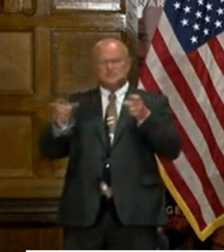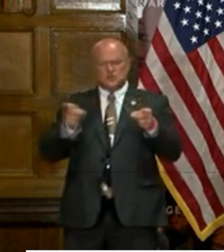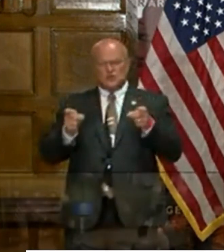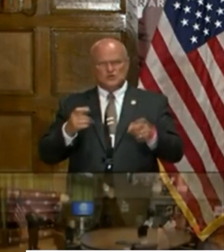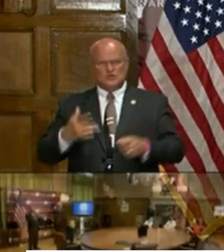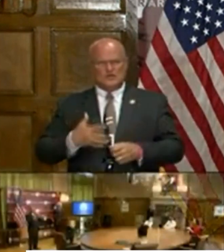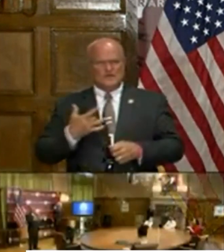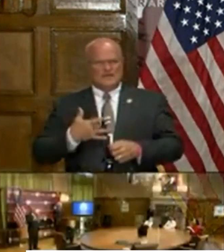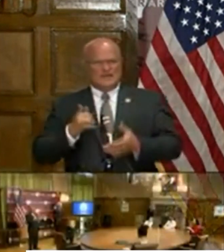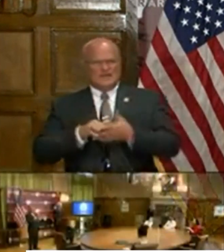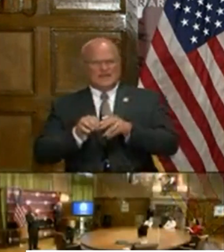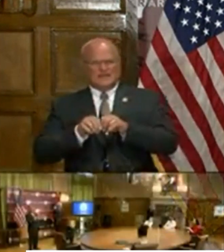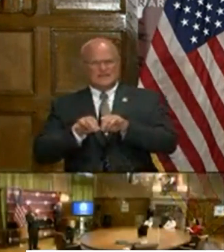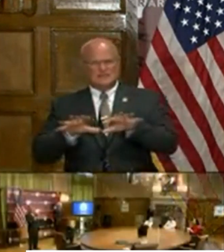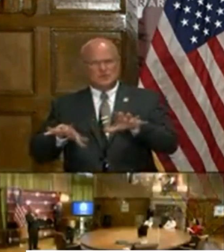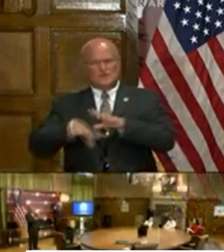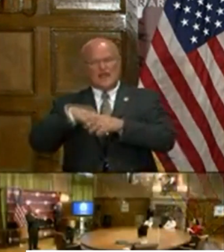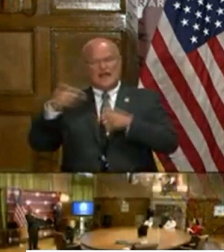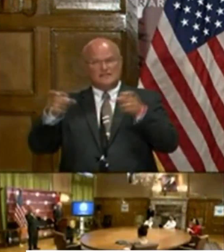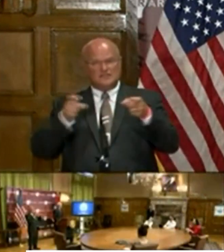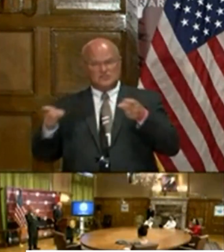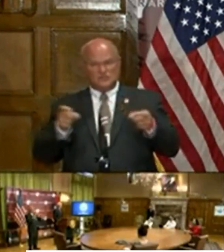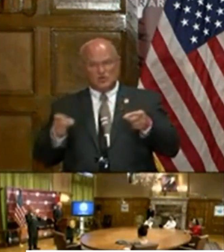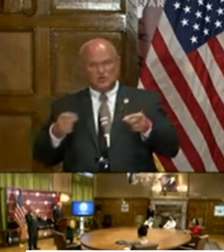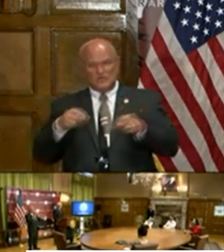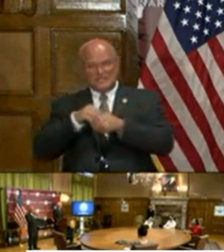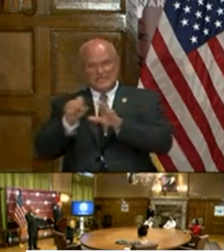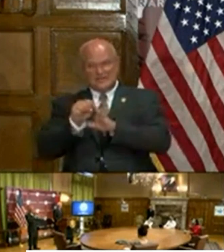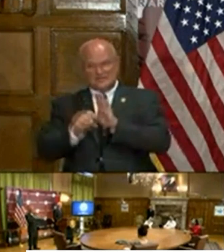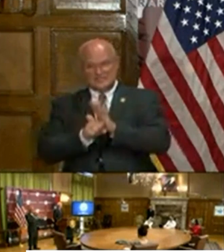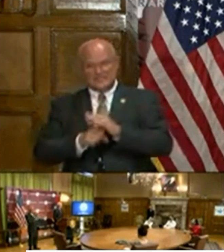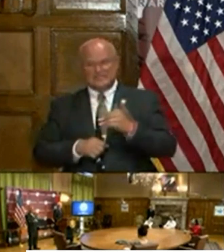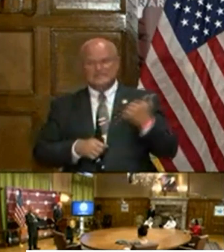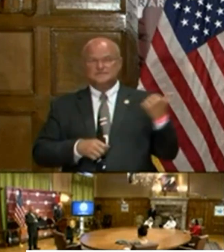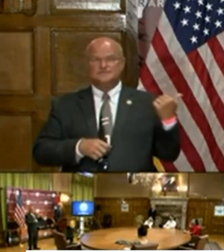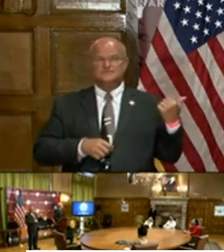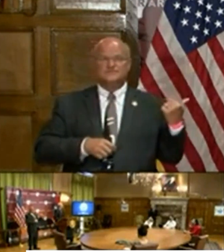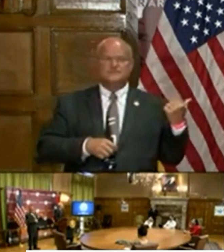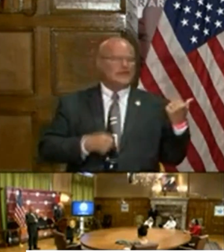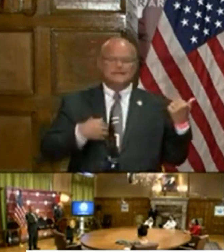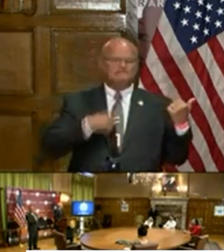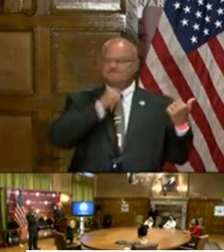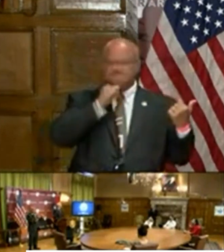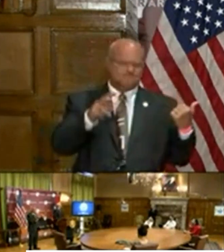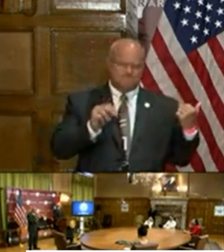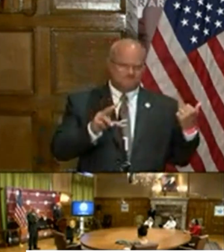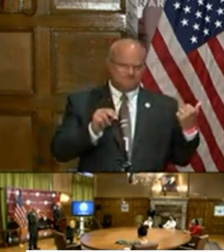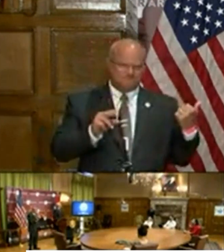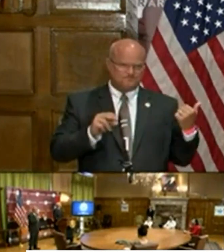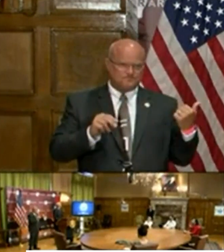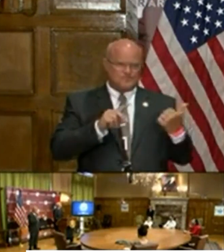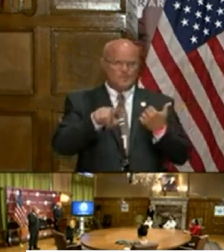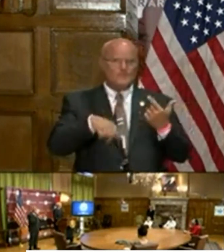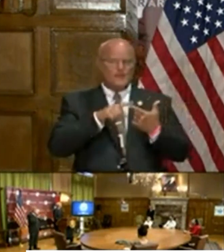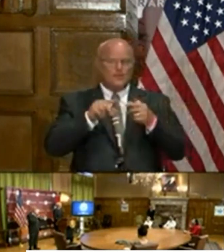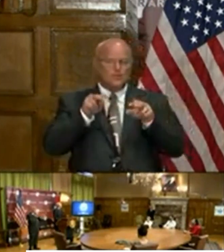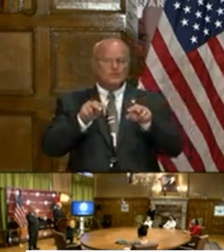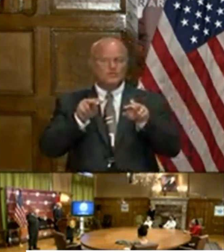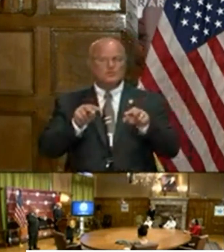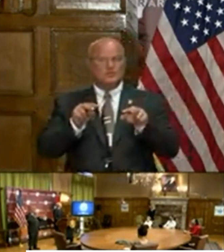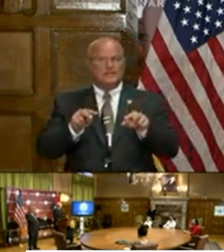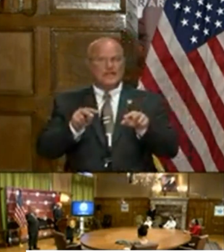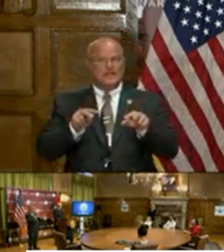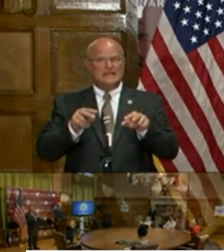feeling that the spread is out of control in our state? I do not. Whenever you look